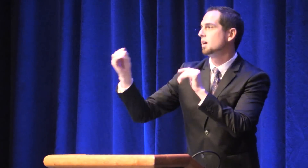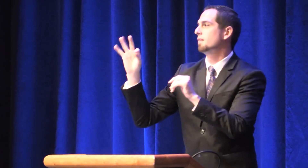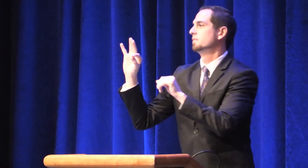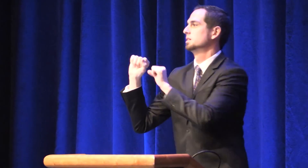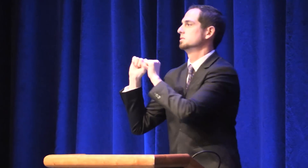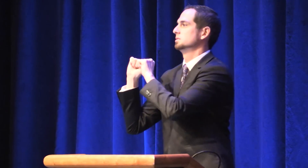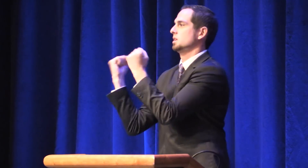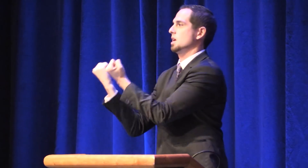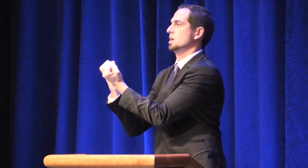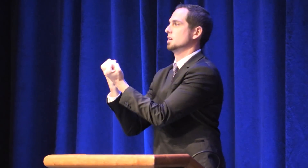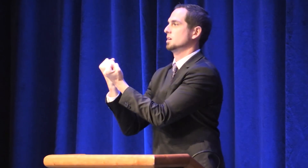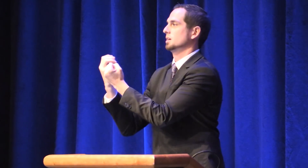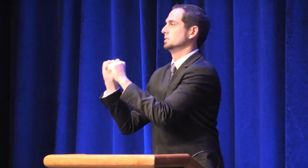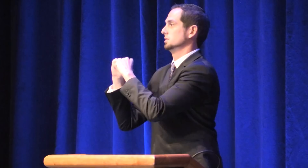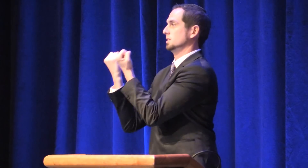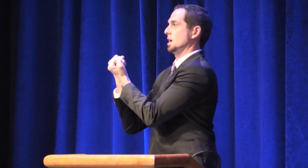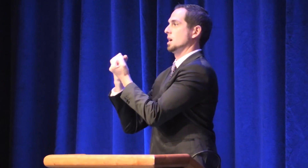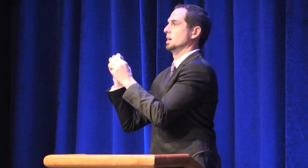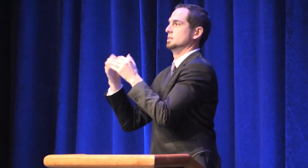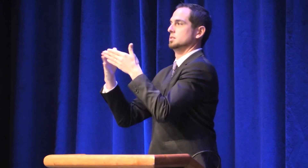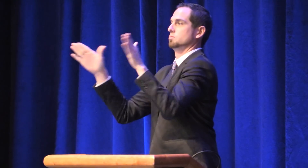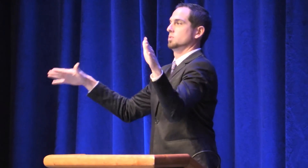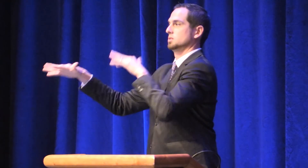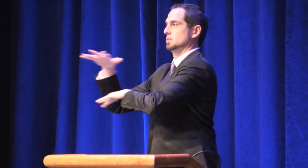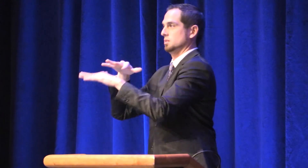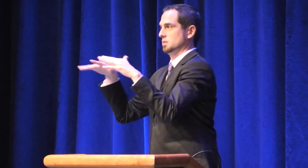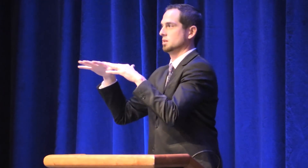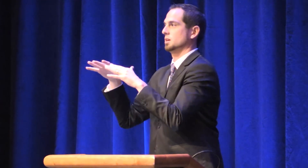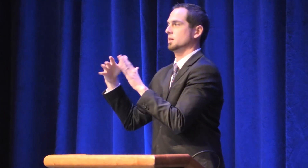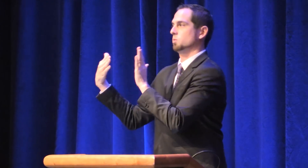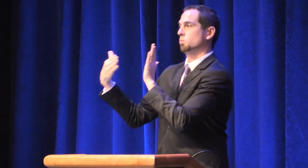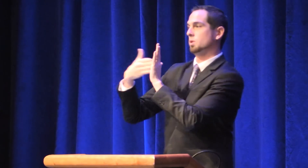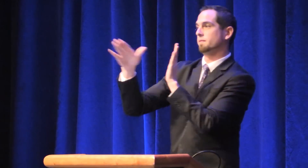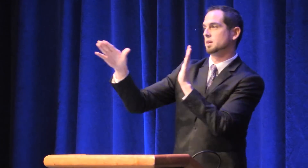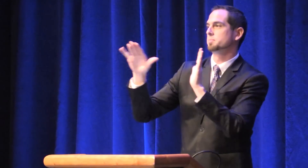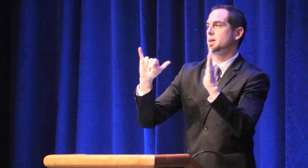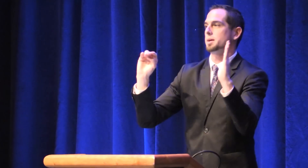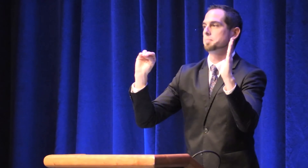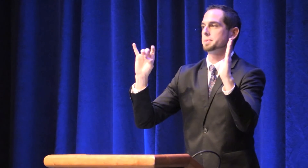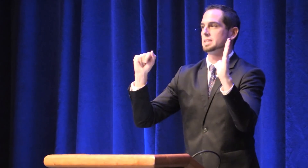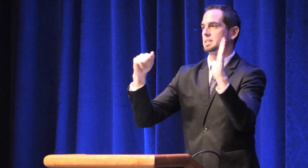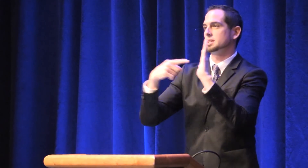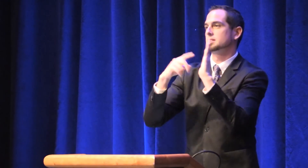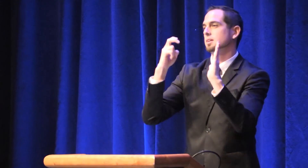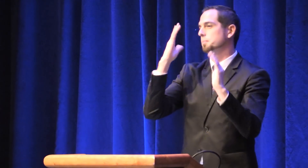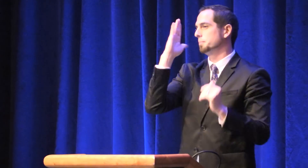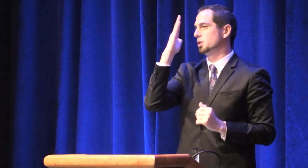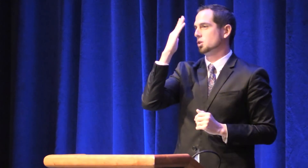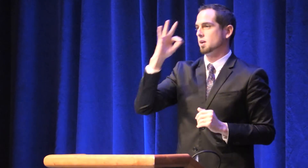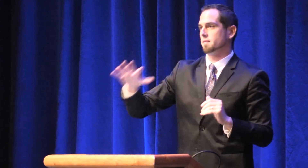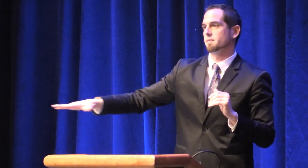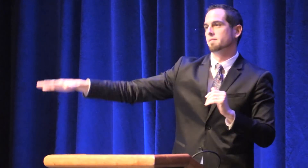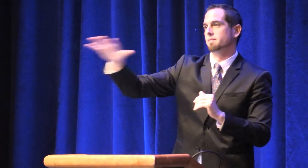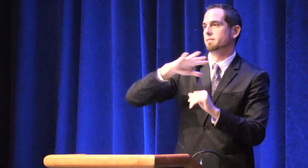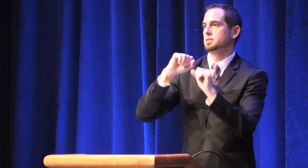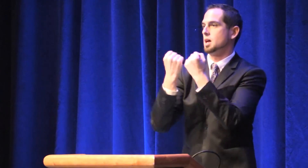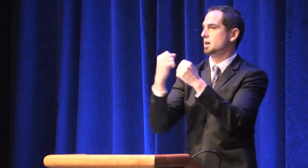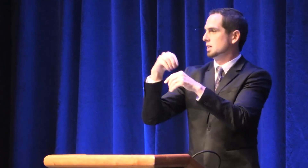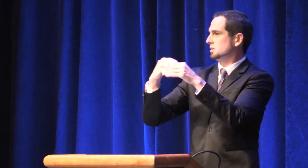The media is often a reflection of what society holds dear. And society